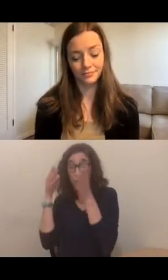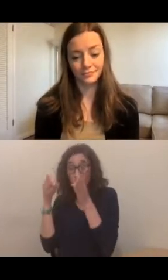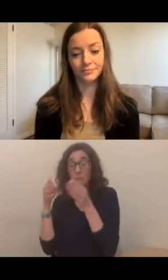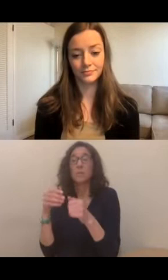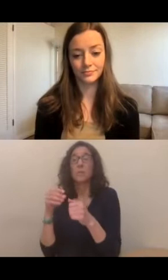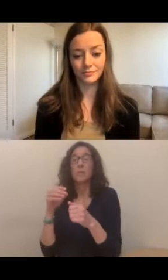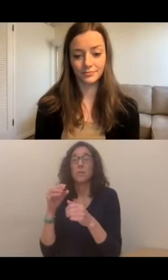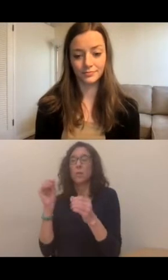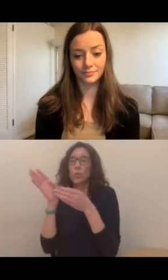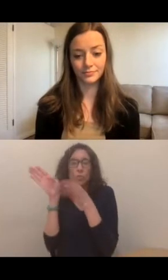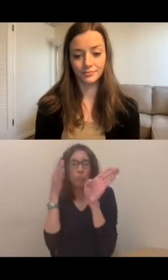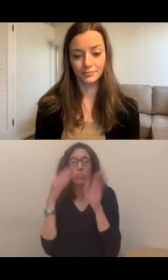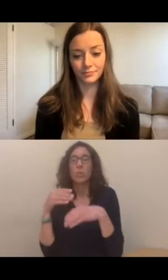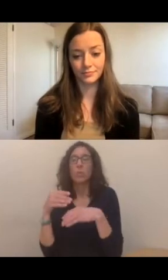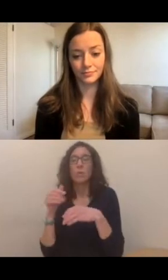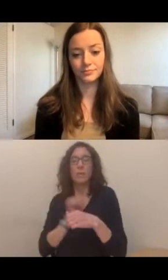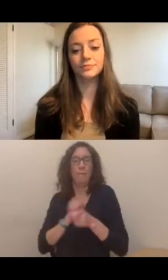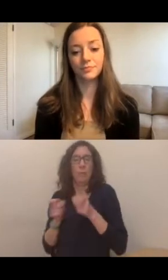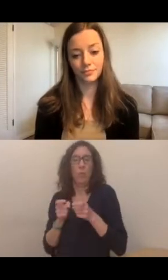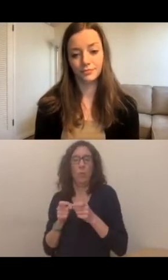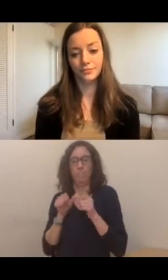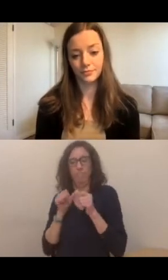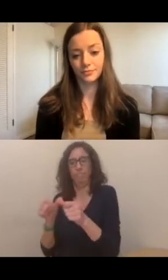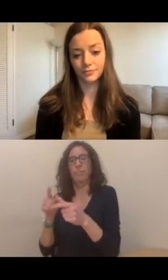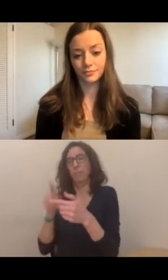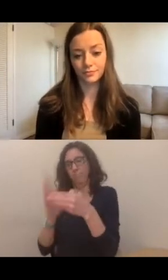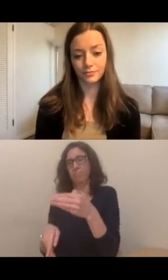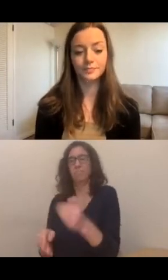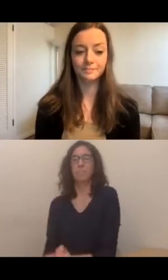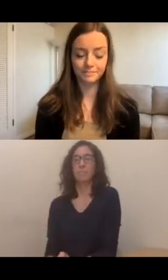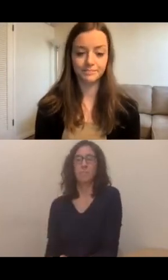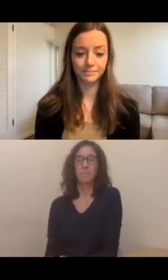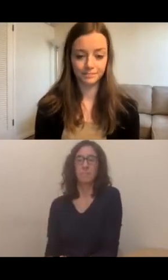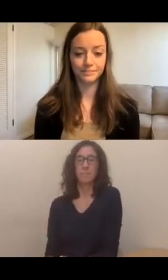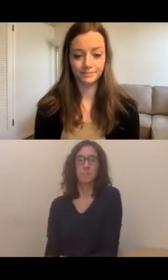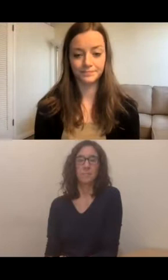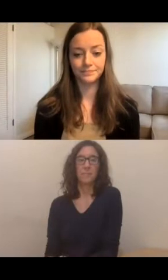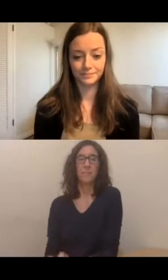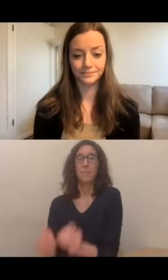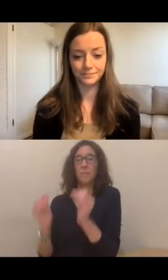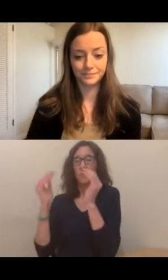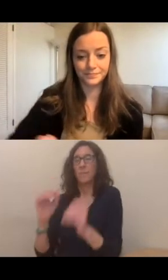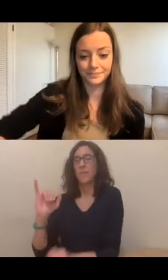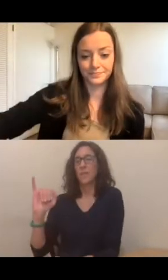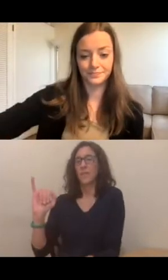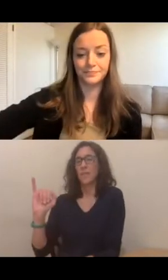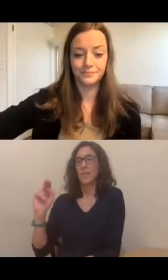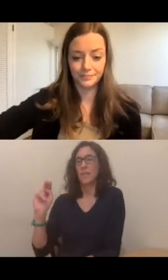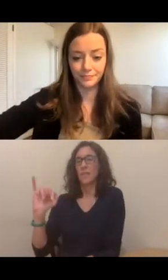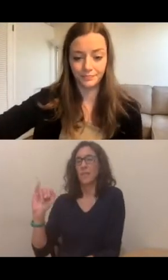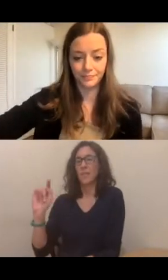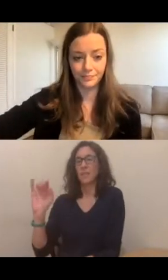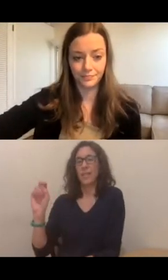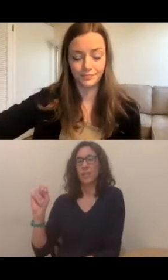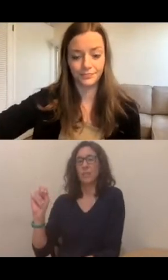This requires focus, controlling impulses, and working until completion. Next on the list